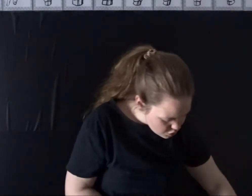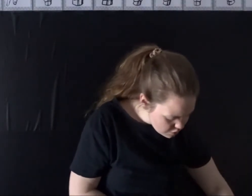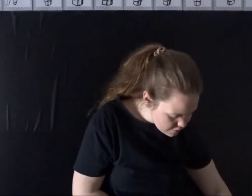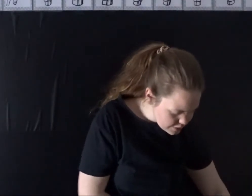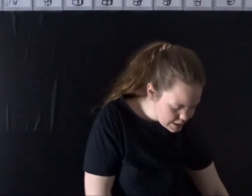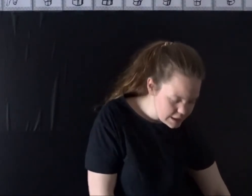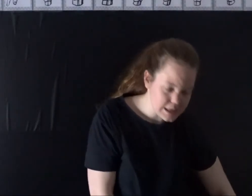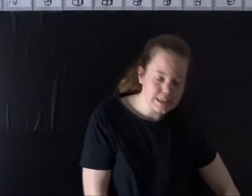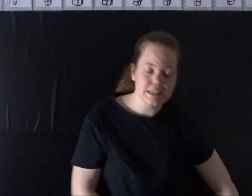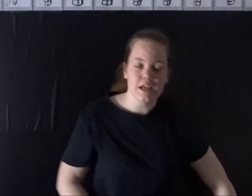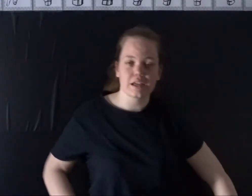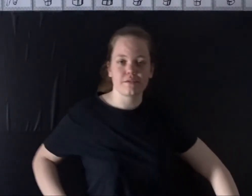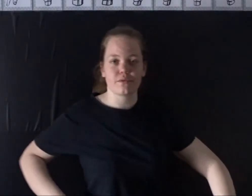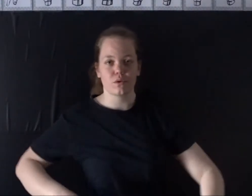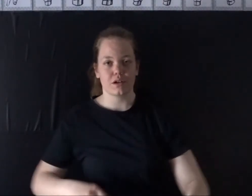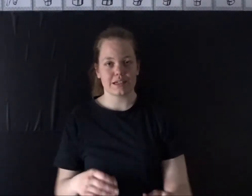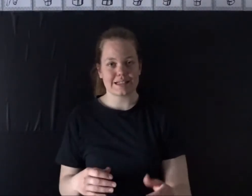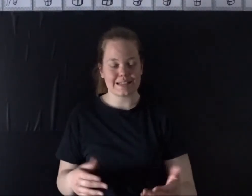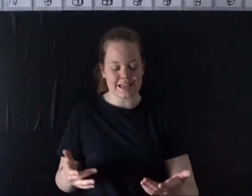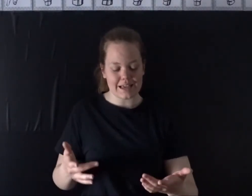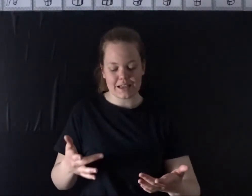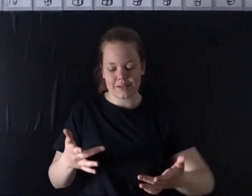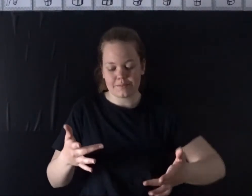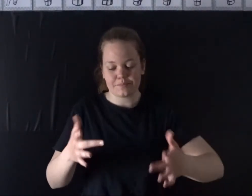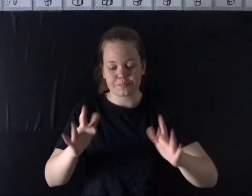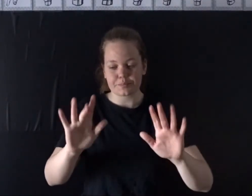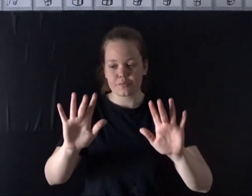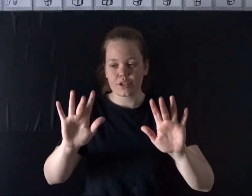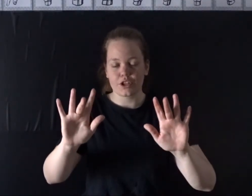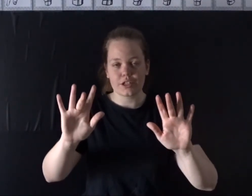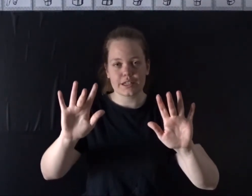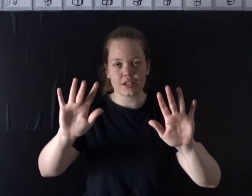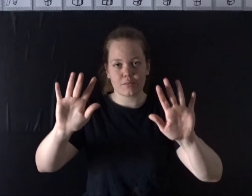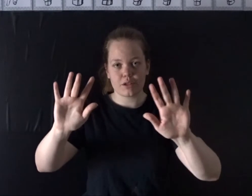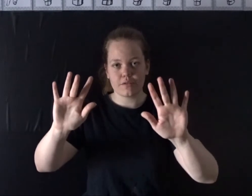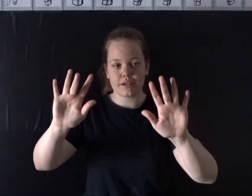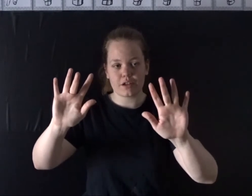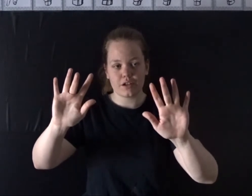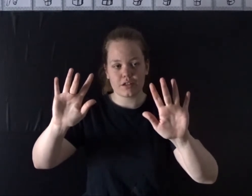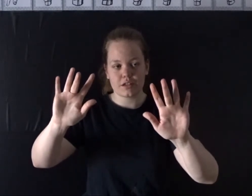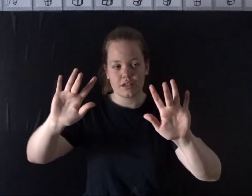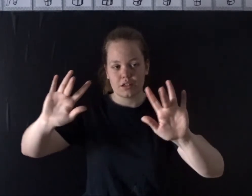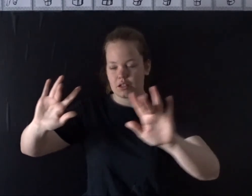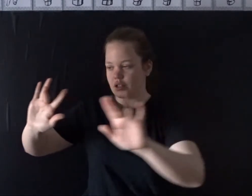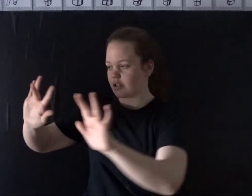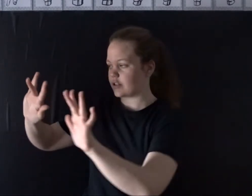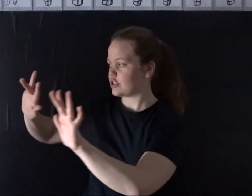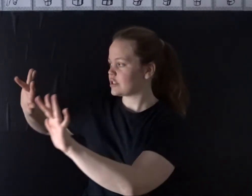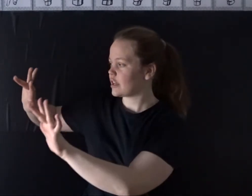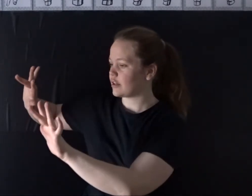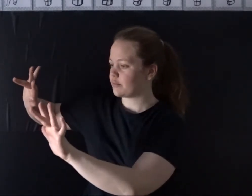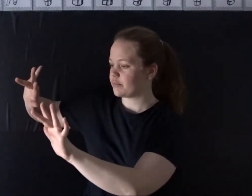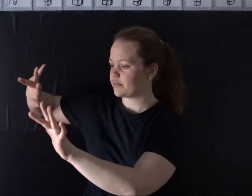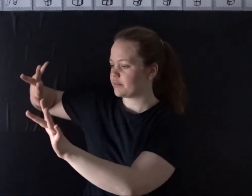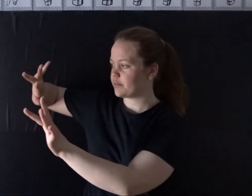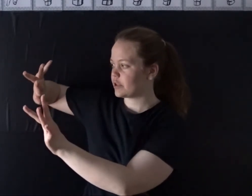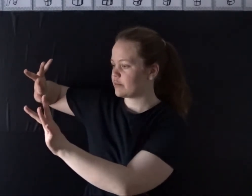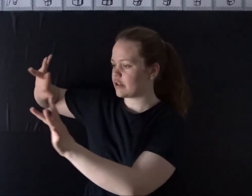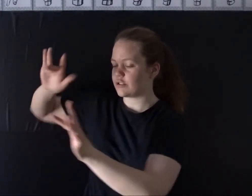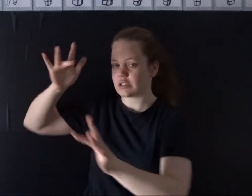So the sign for sick, you're going to take your middle fingers, you're going to just kind of bring them out just a